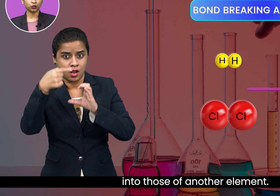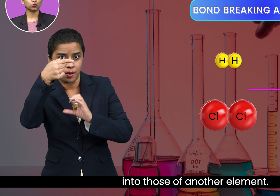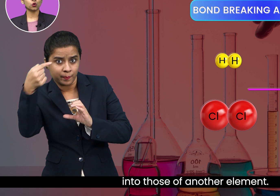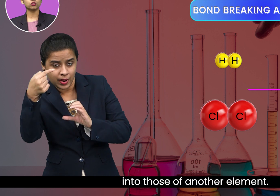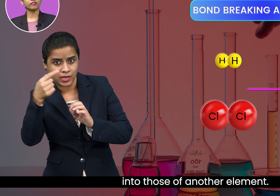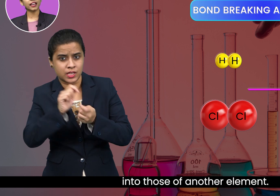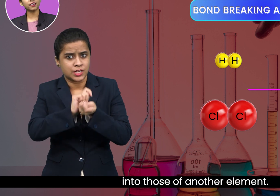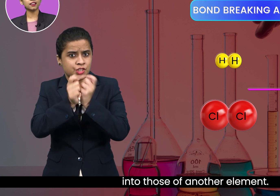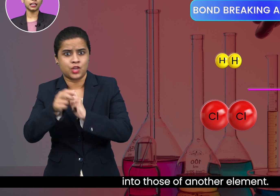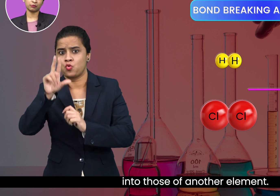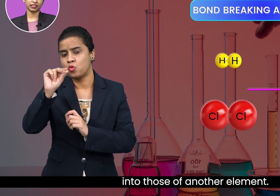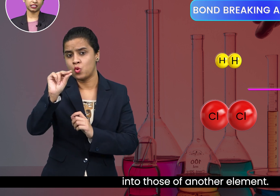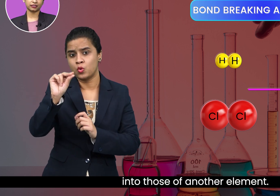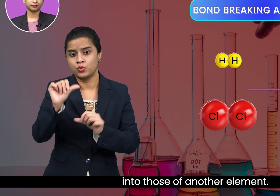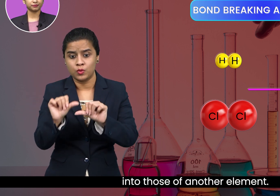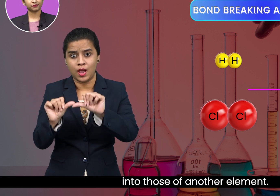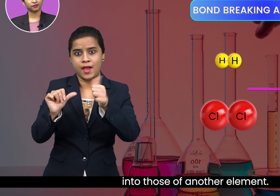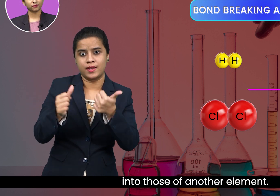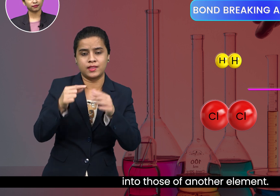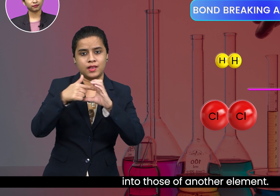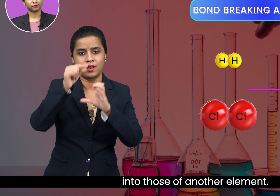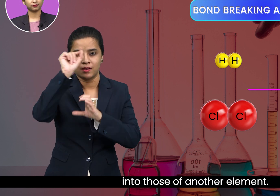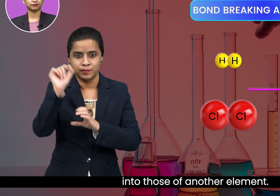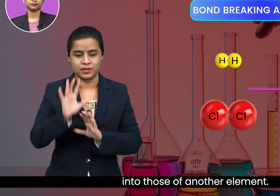change into those of another element,